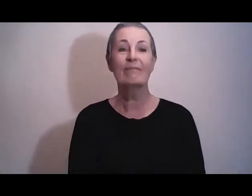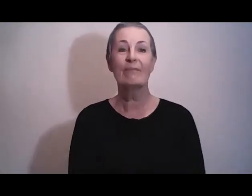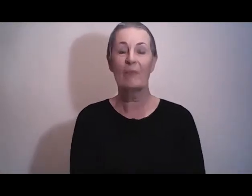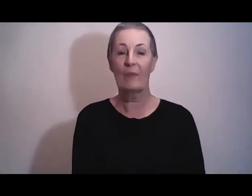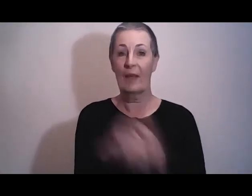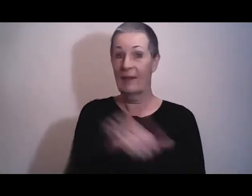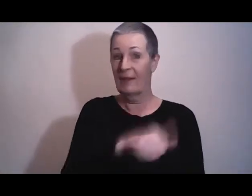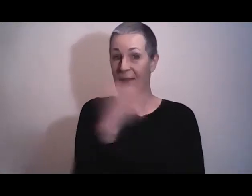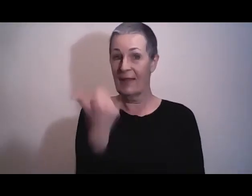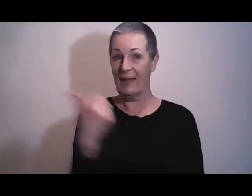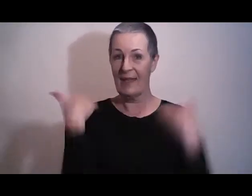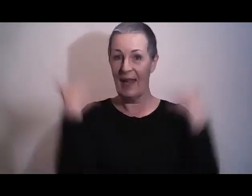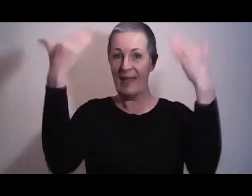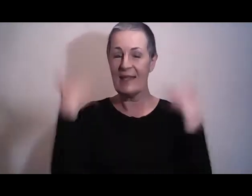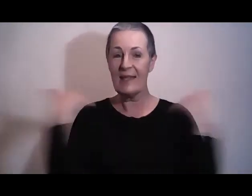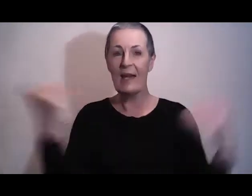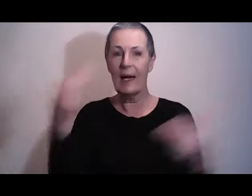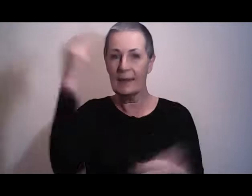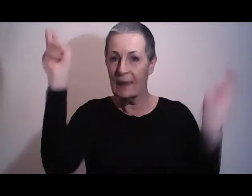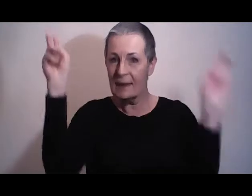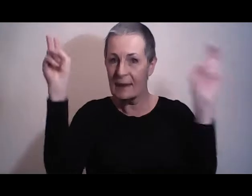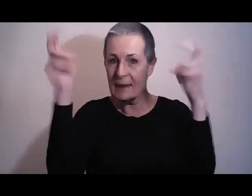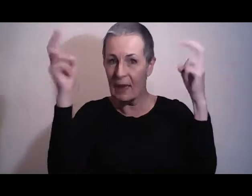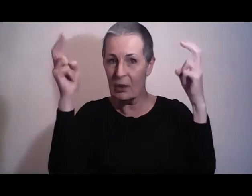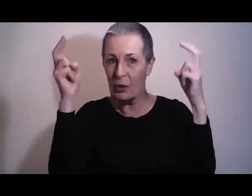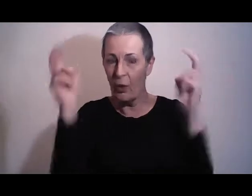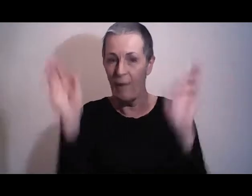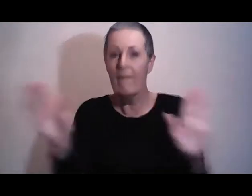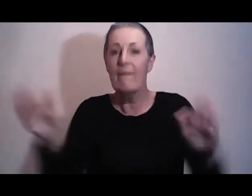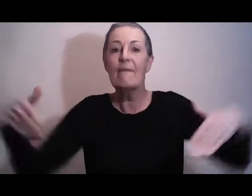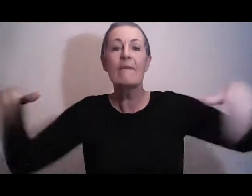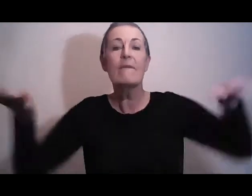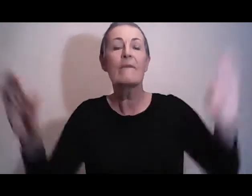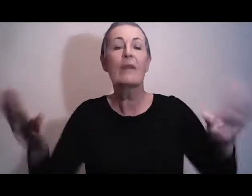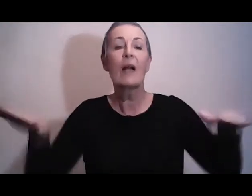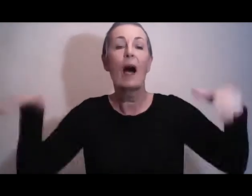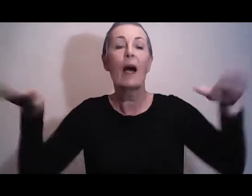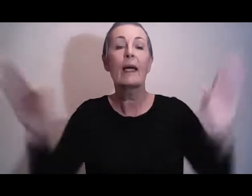called the wild goose. So it's called the flying wild goose.